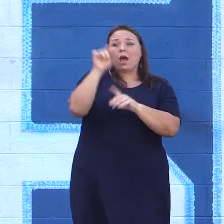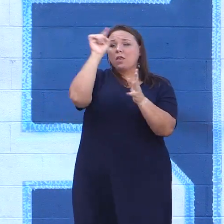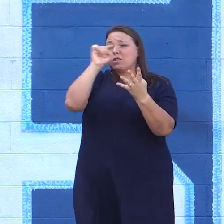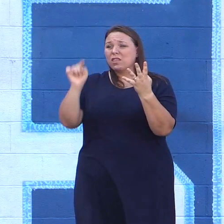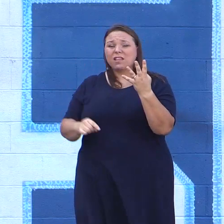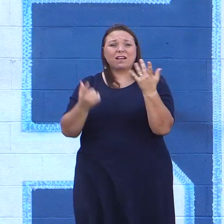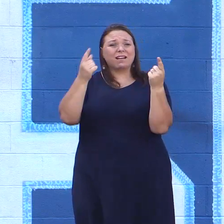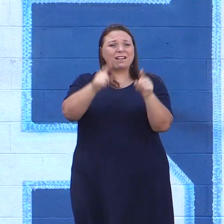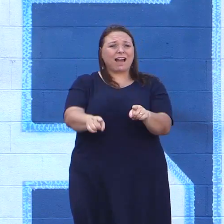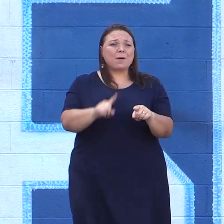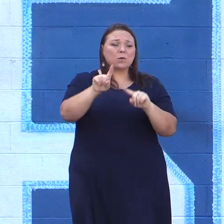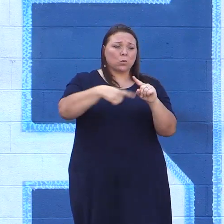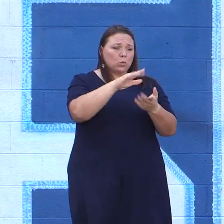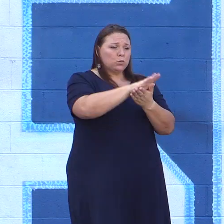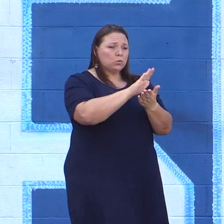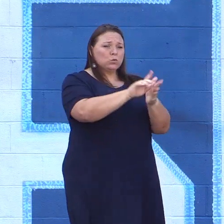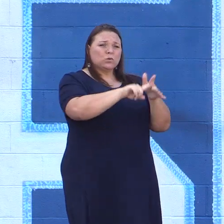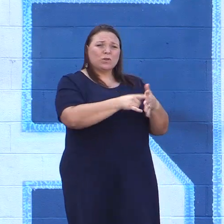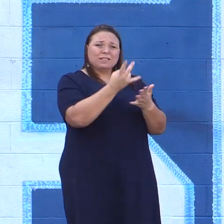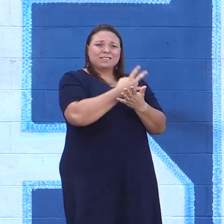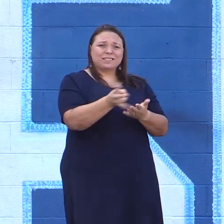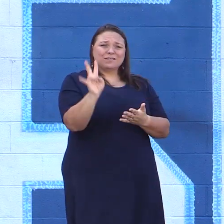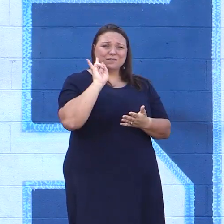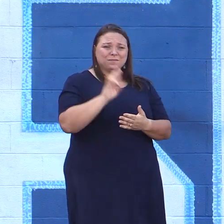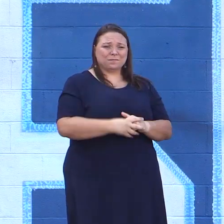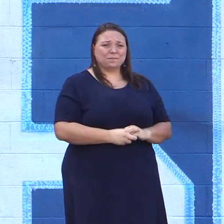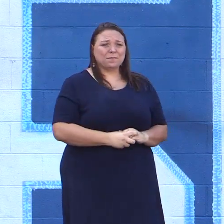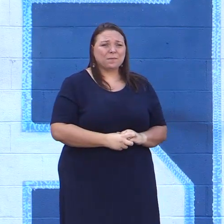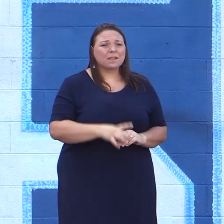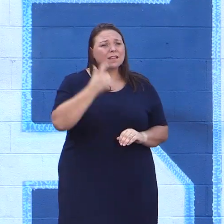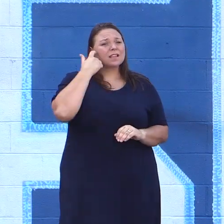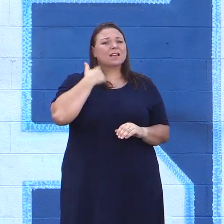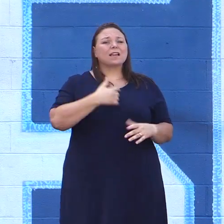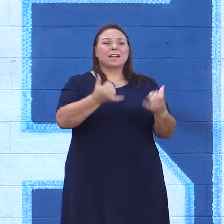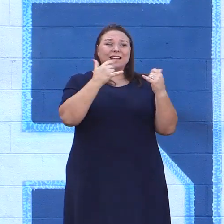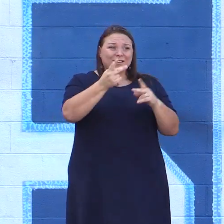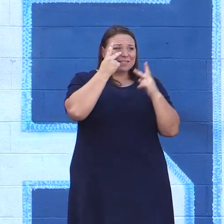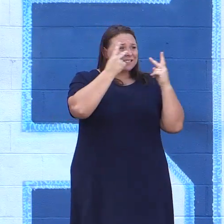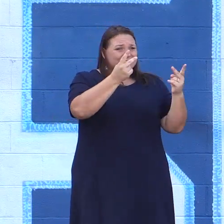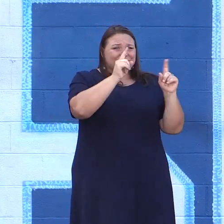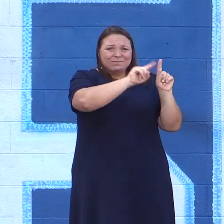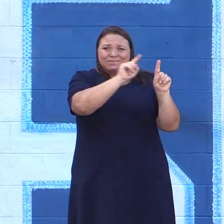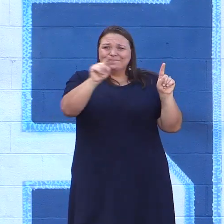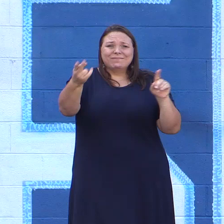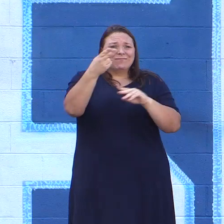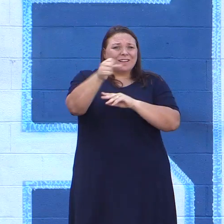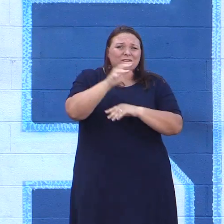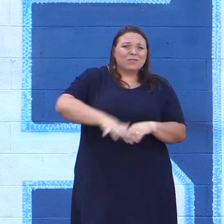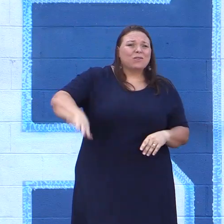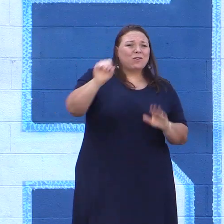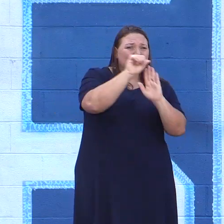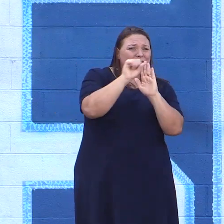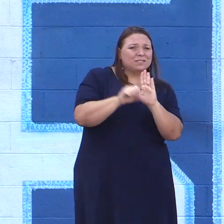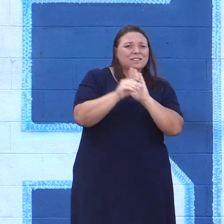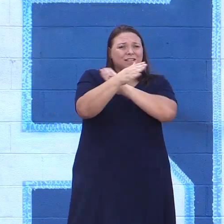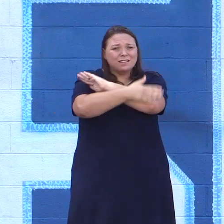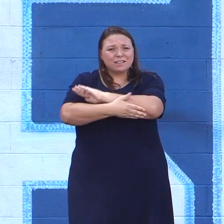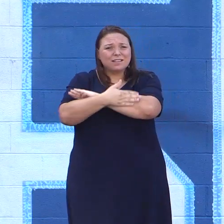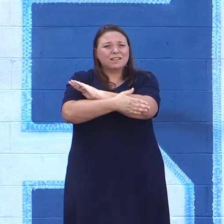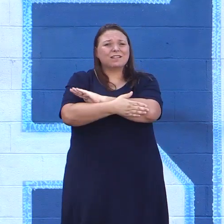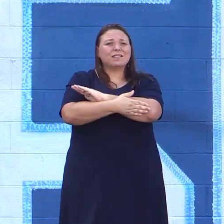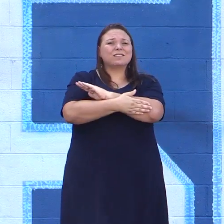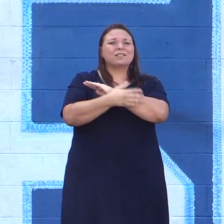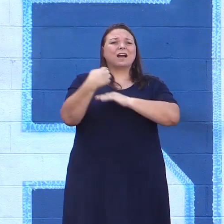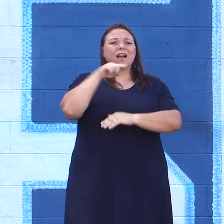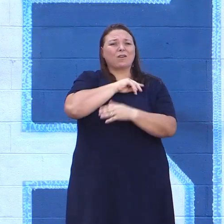activities when school started more than 7 weeks ago. As seen in high schools across the state and country, the